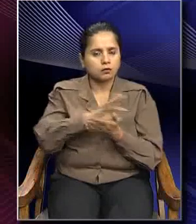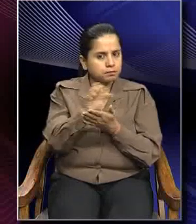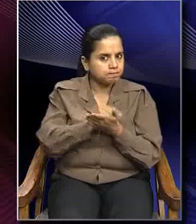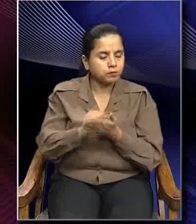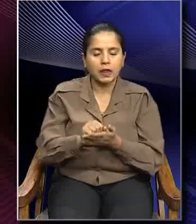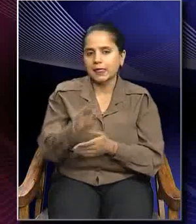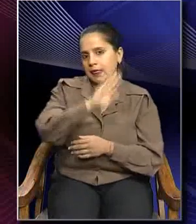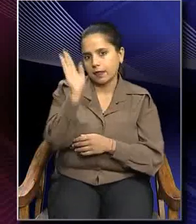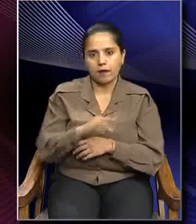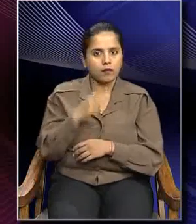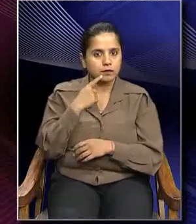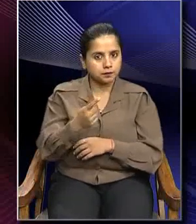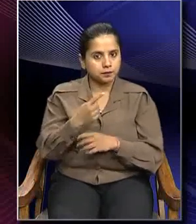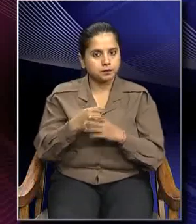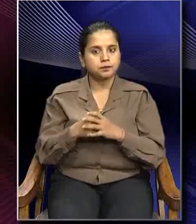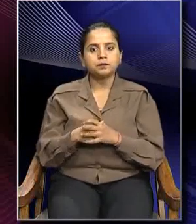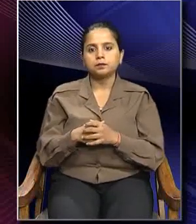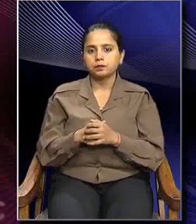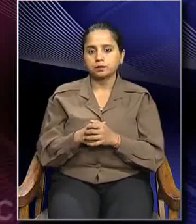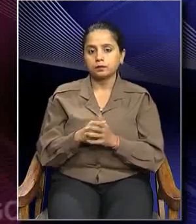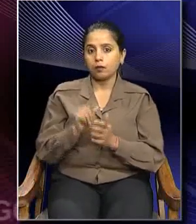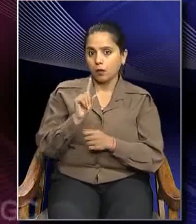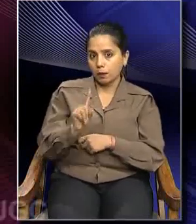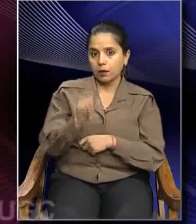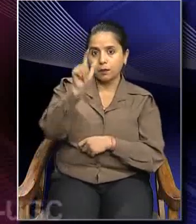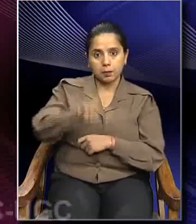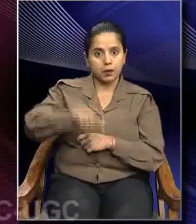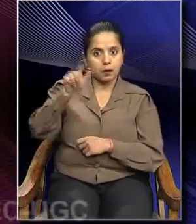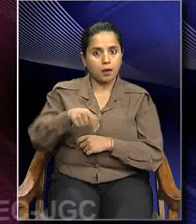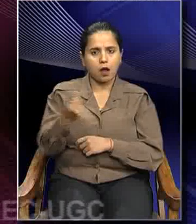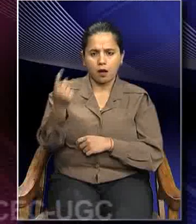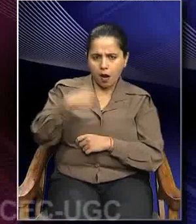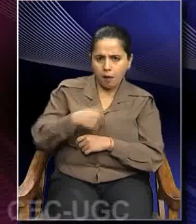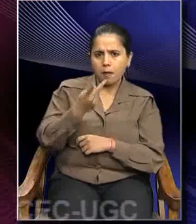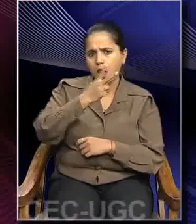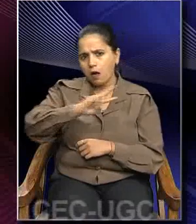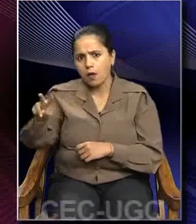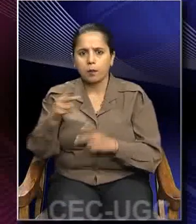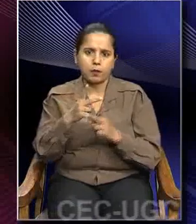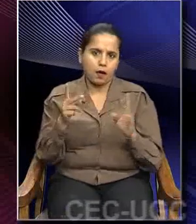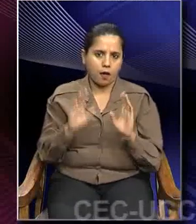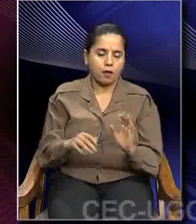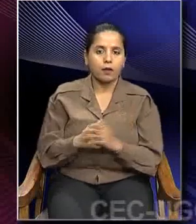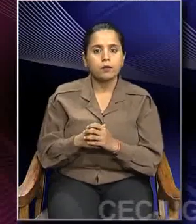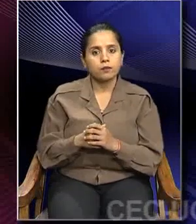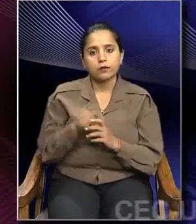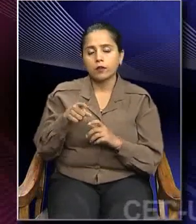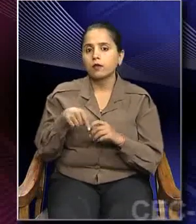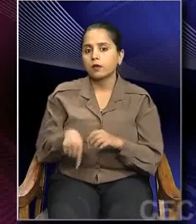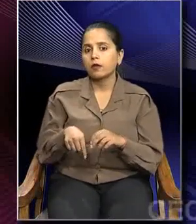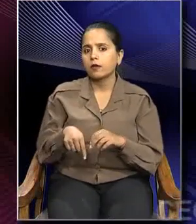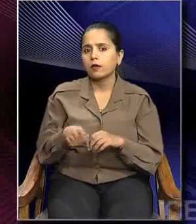destroyed. Though individuals come and go, though the